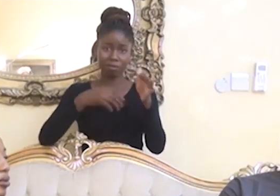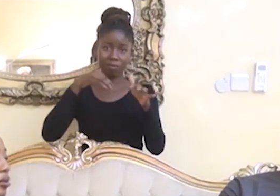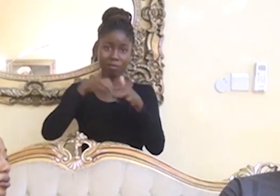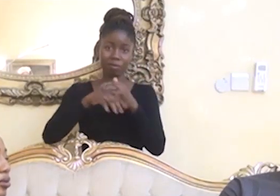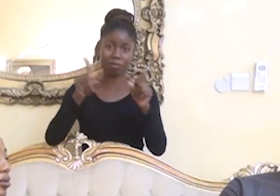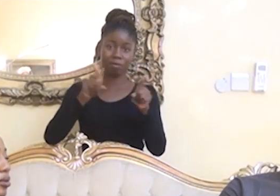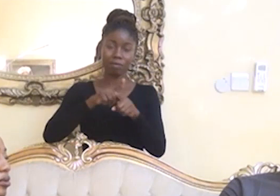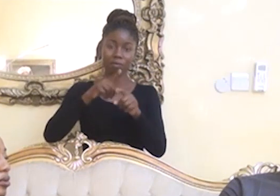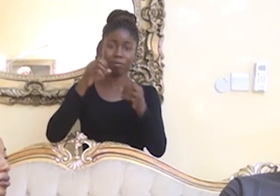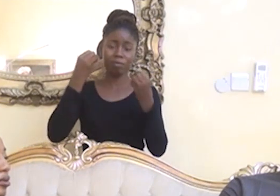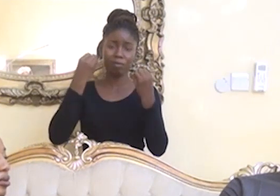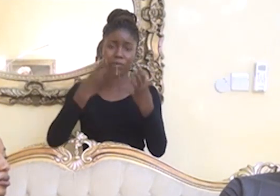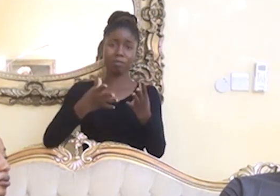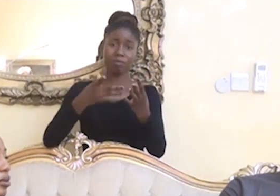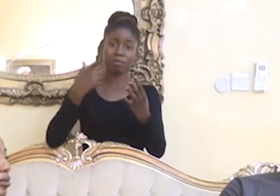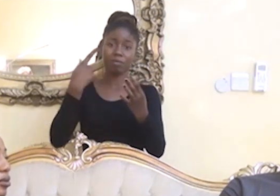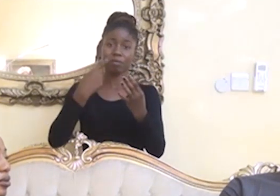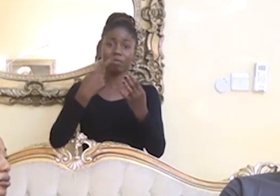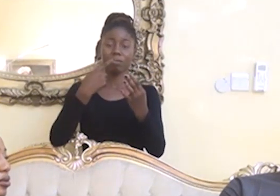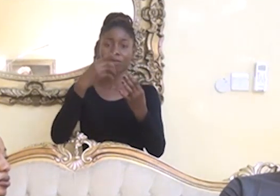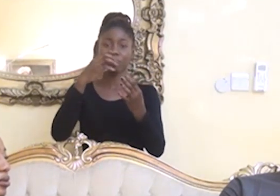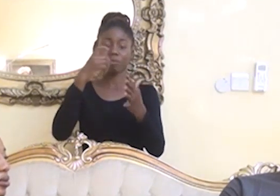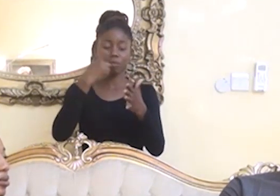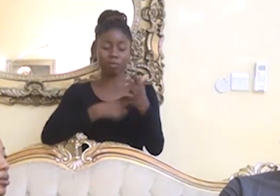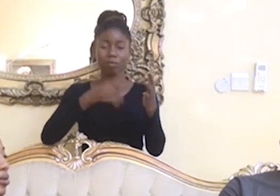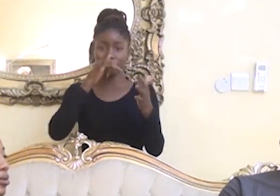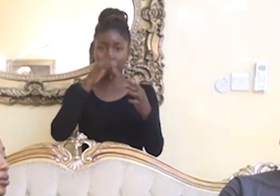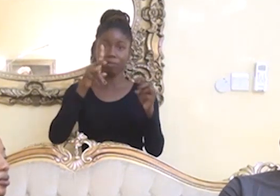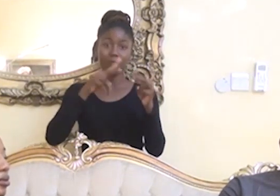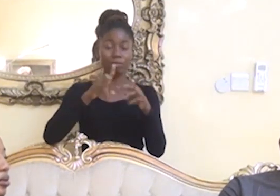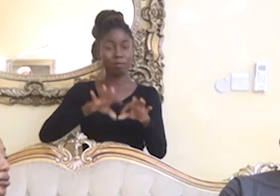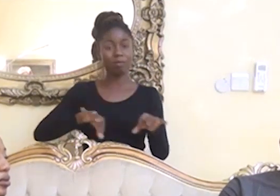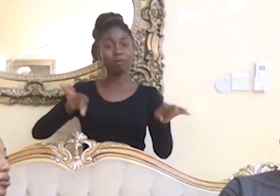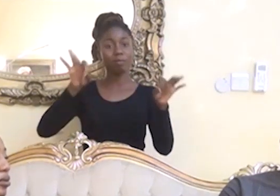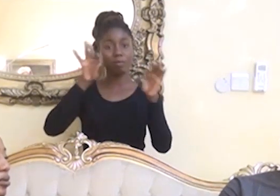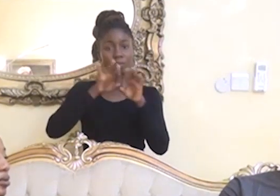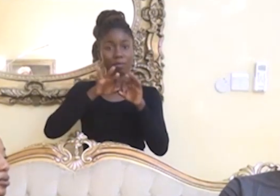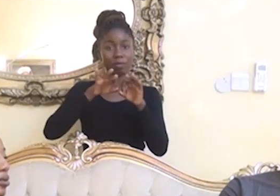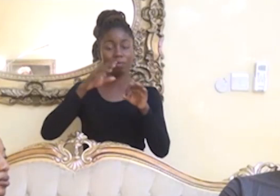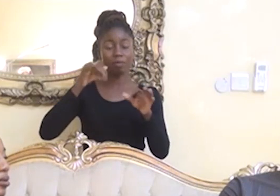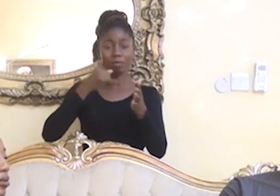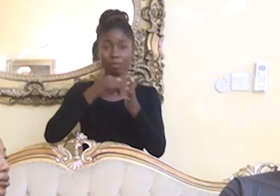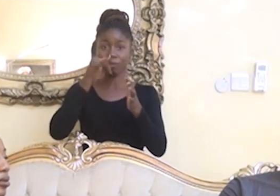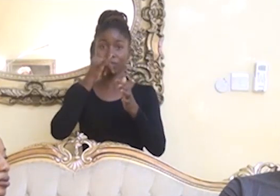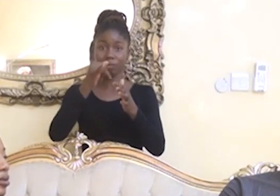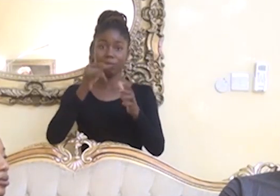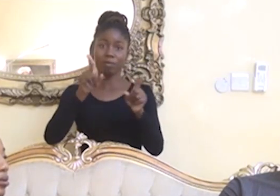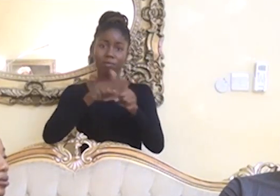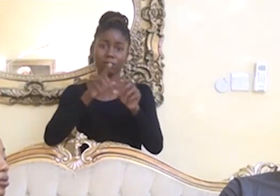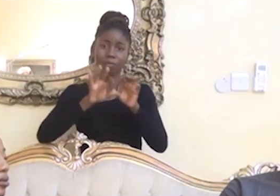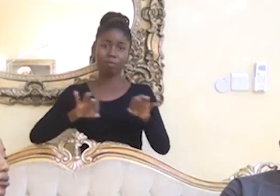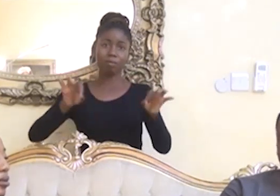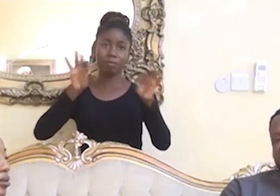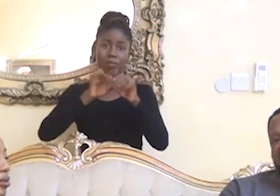as cost is a vital factor. But it is also important to